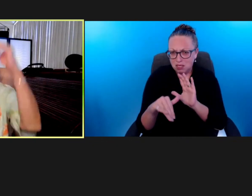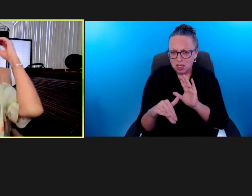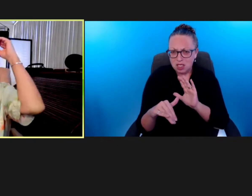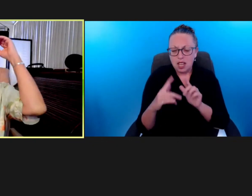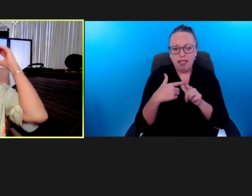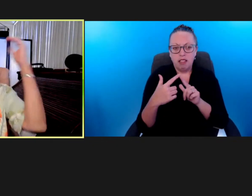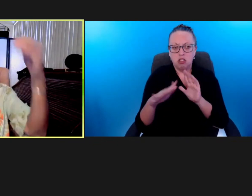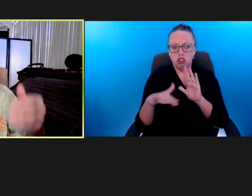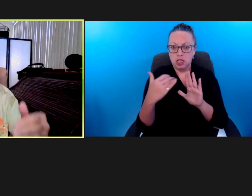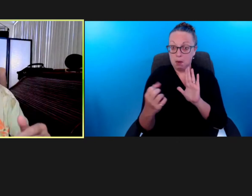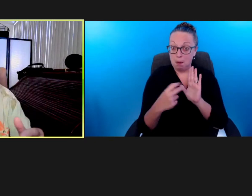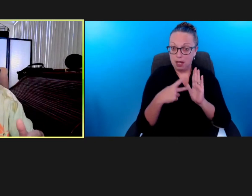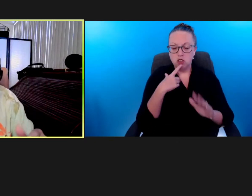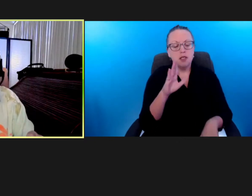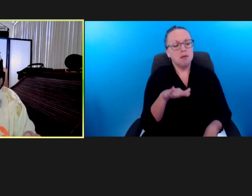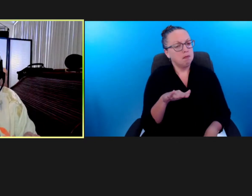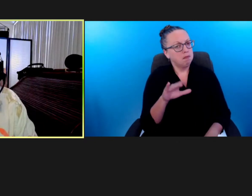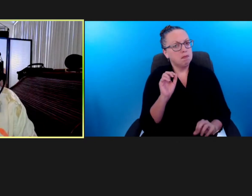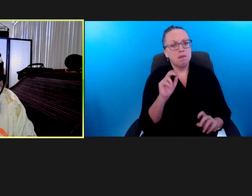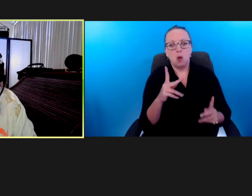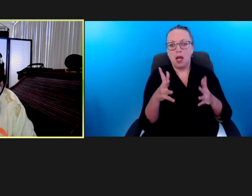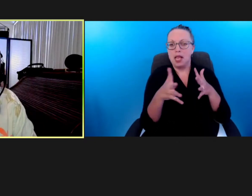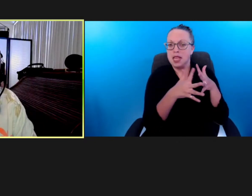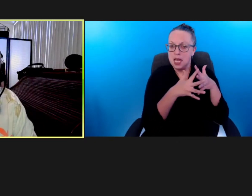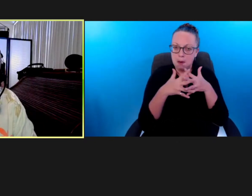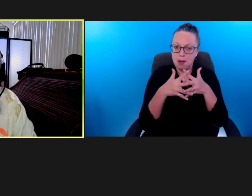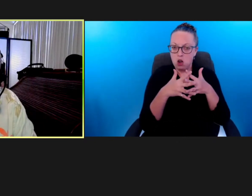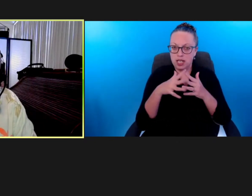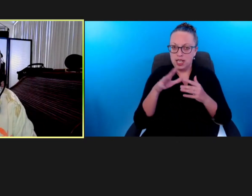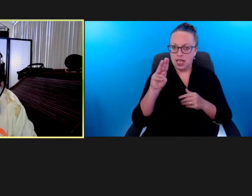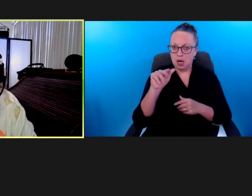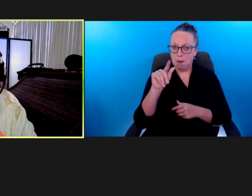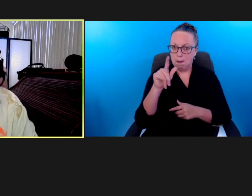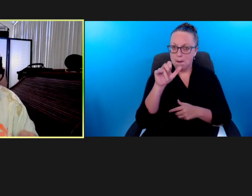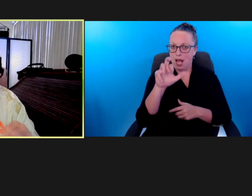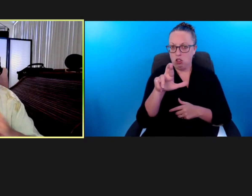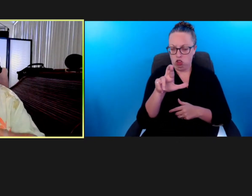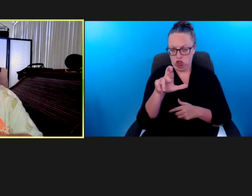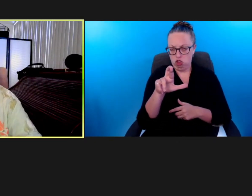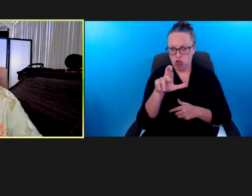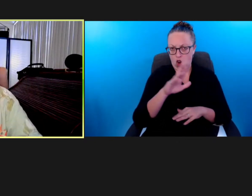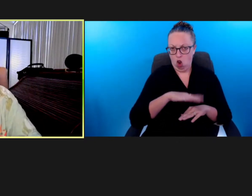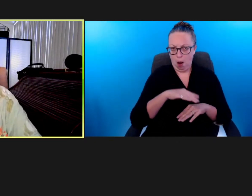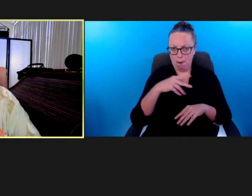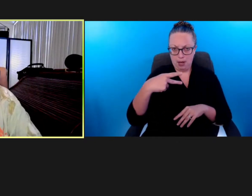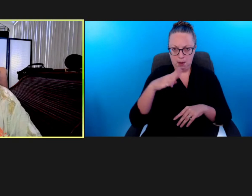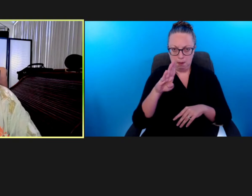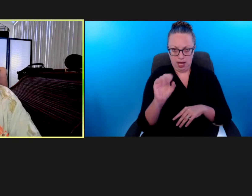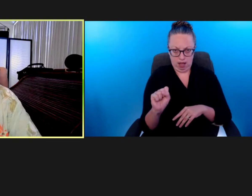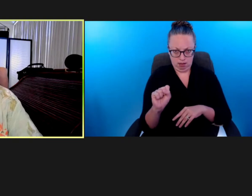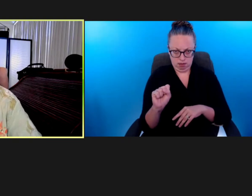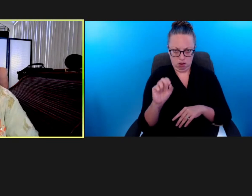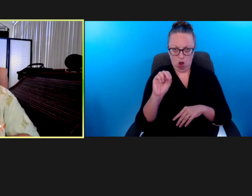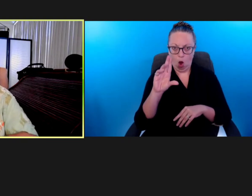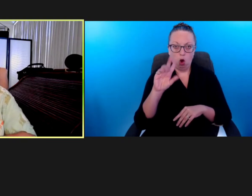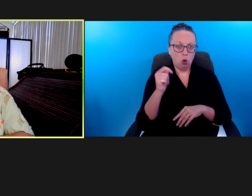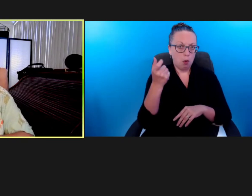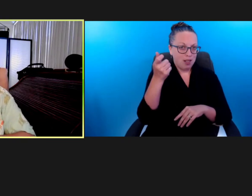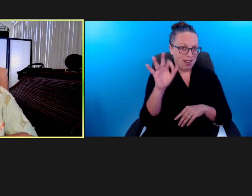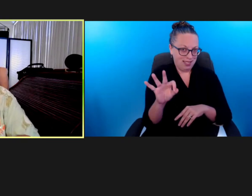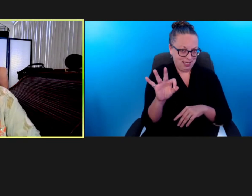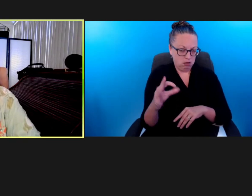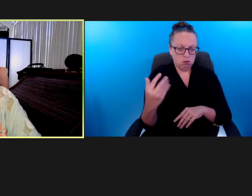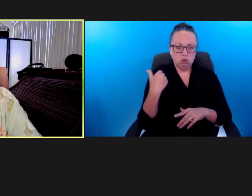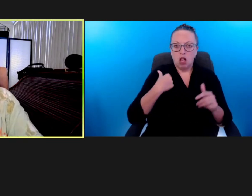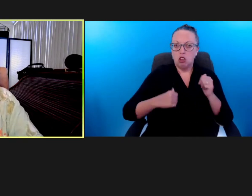okay, the American Masters series on PBS on the 19th of October is doing a show